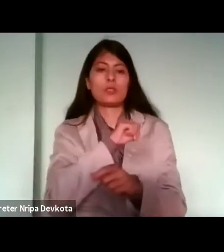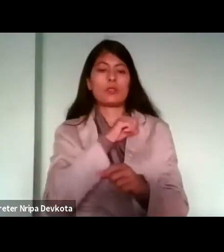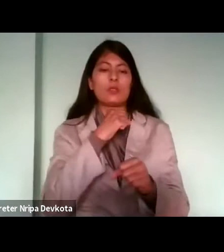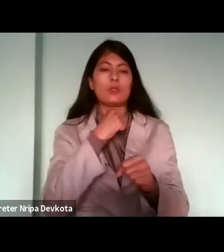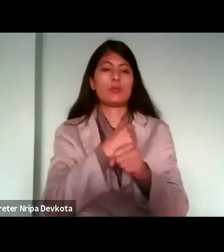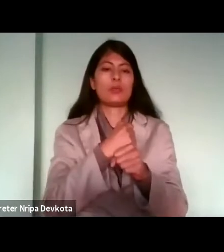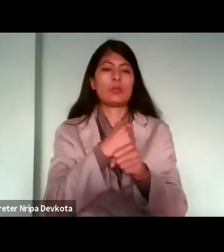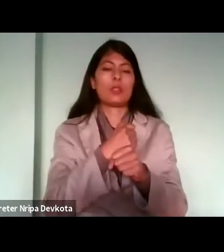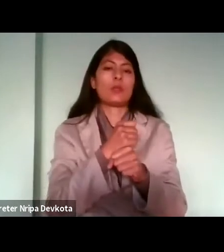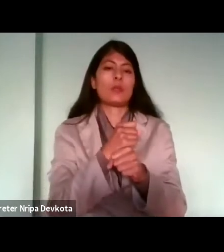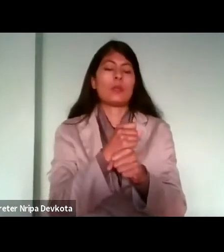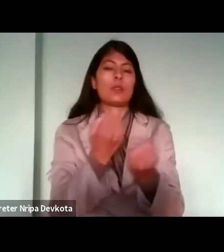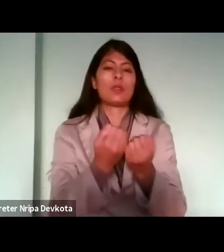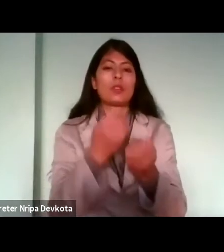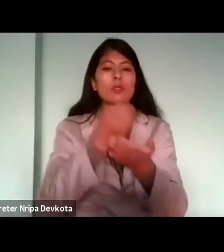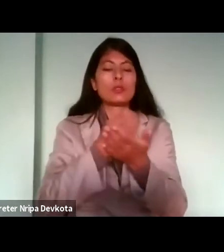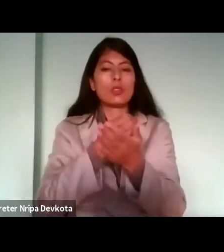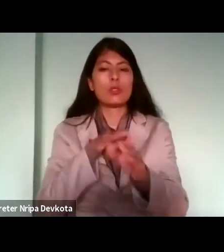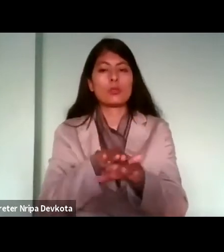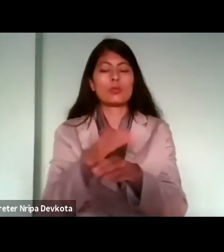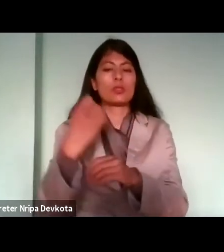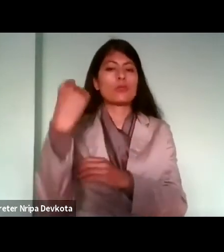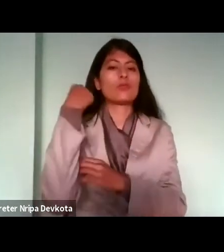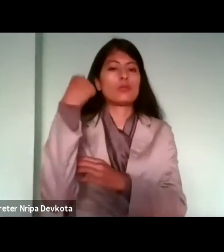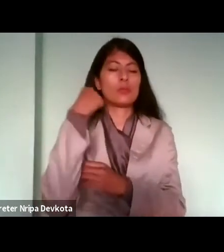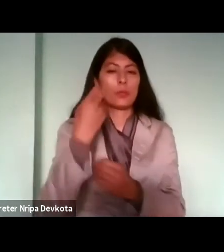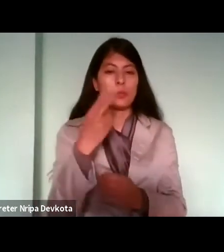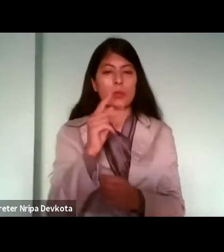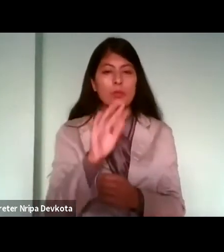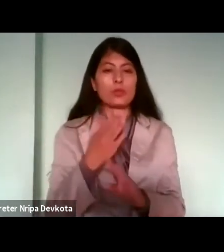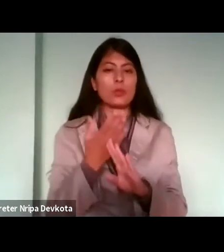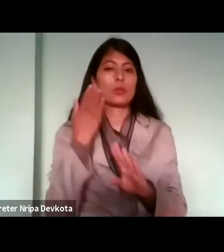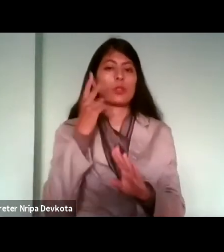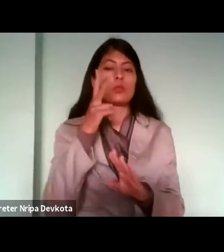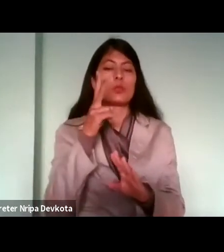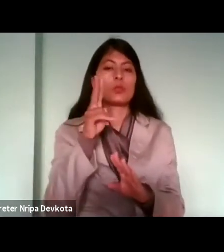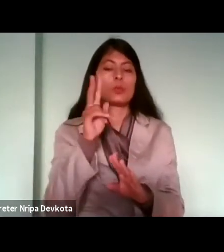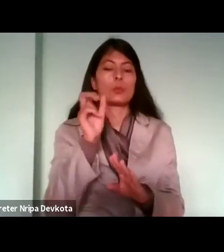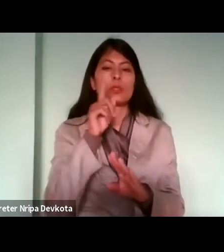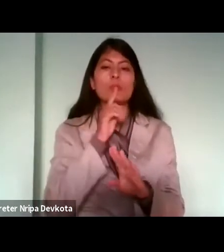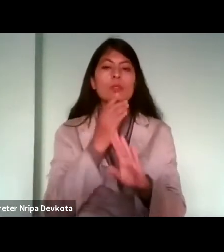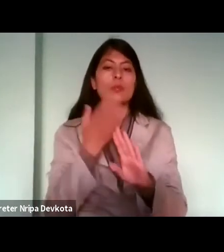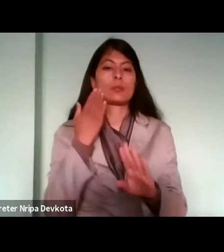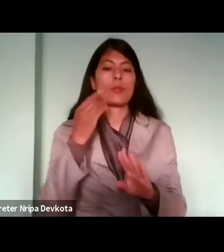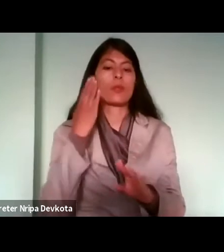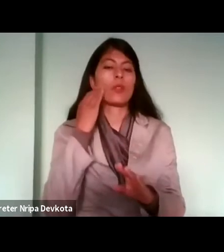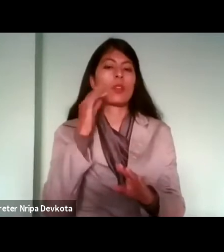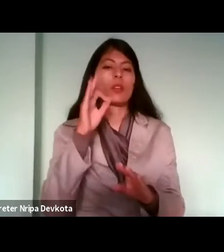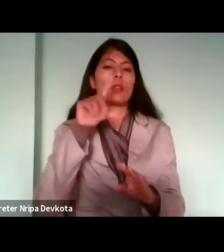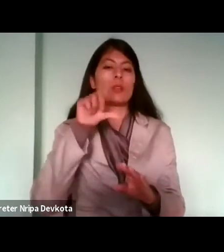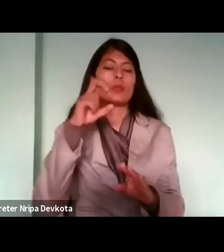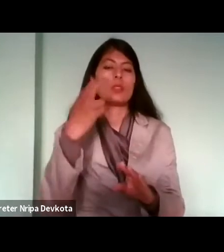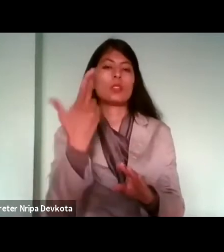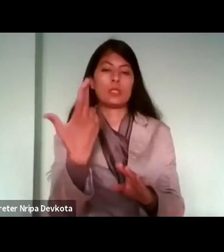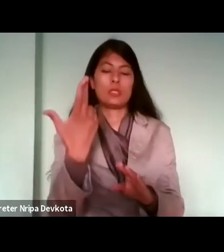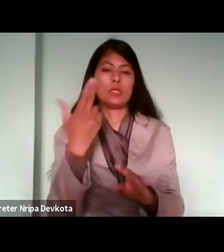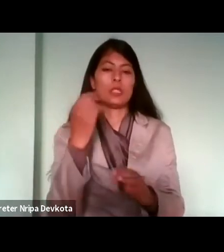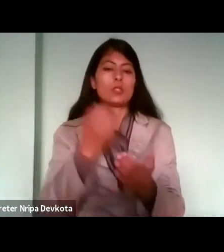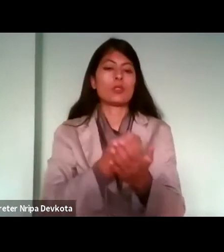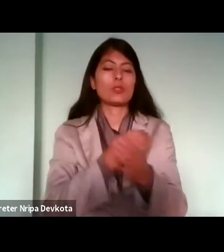stronger. Compared to two decades ago, many more feminist organizations are in solidarity with sex workers' rights groups